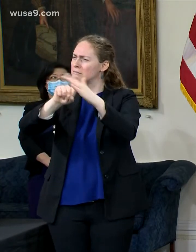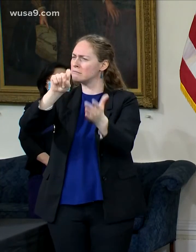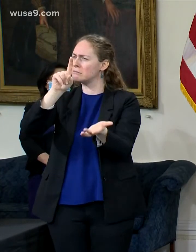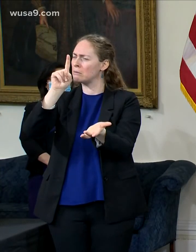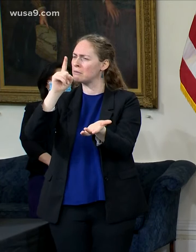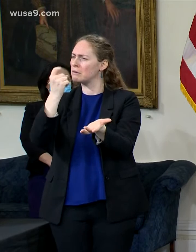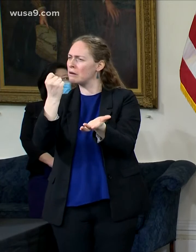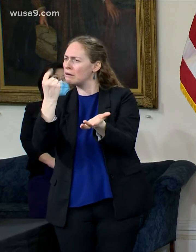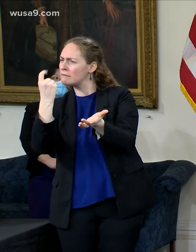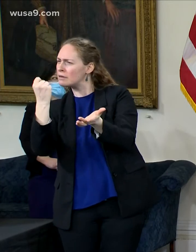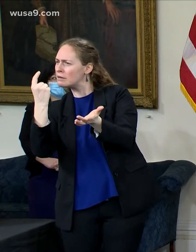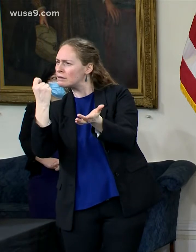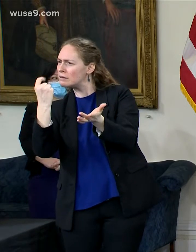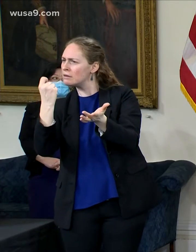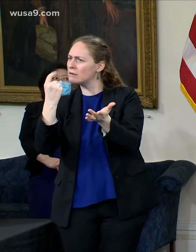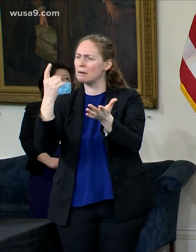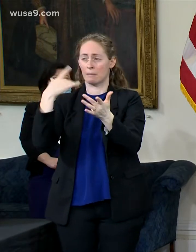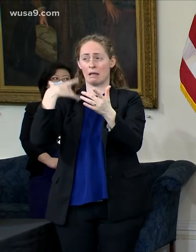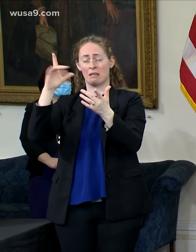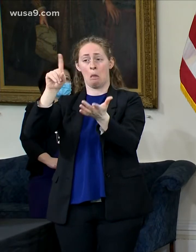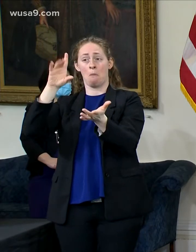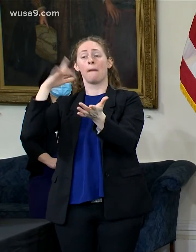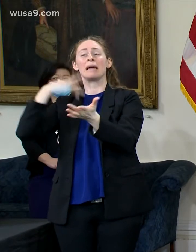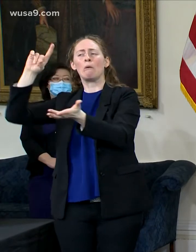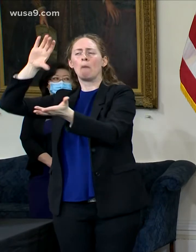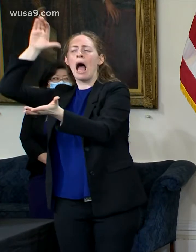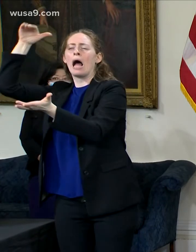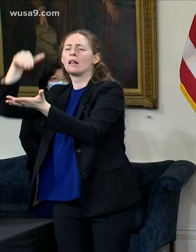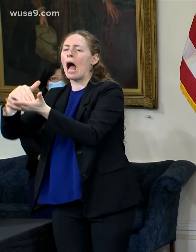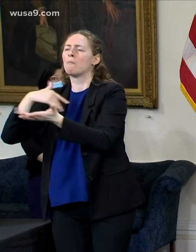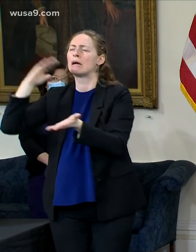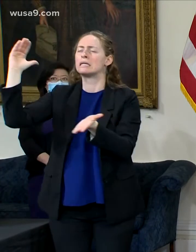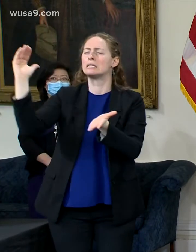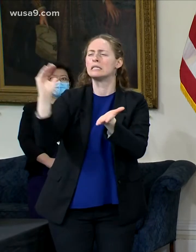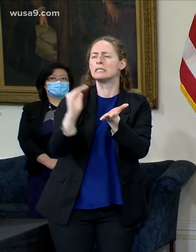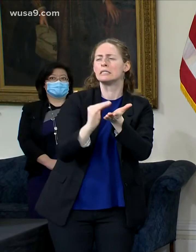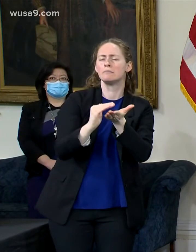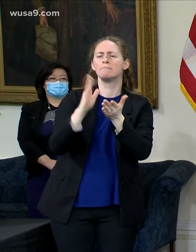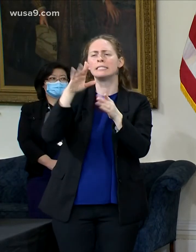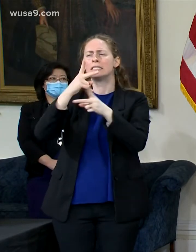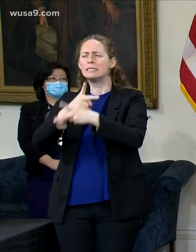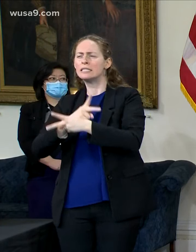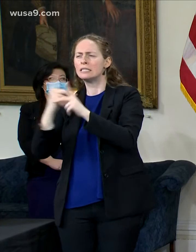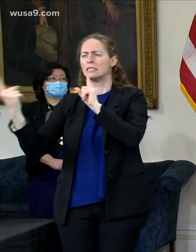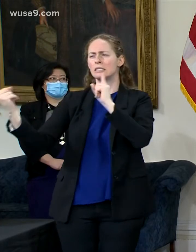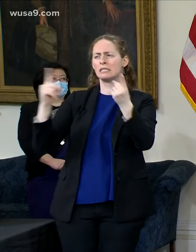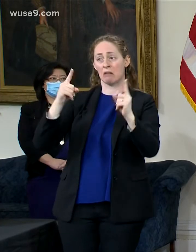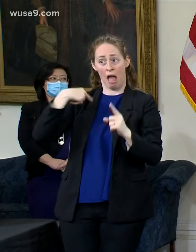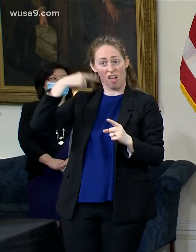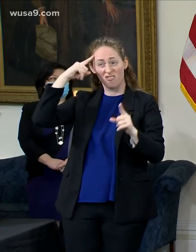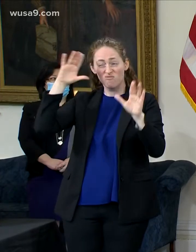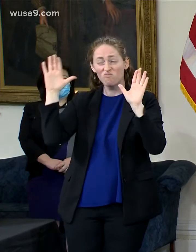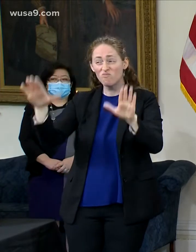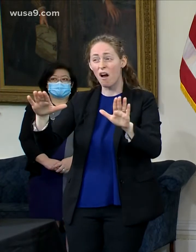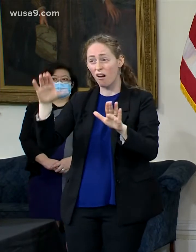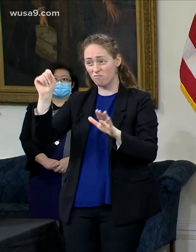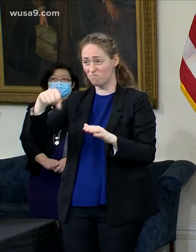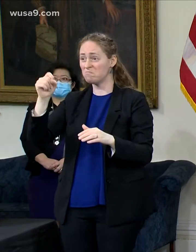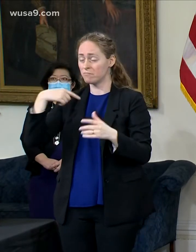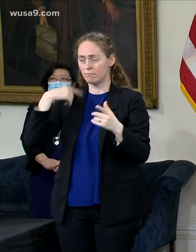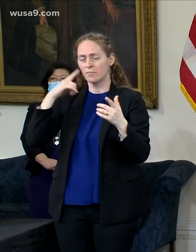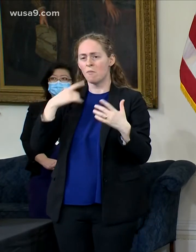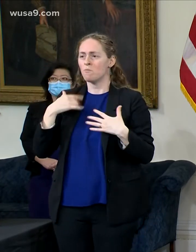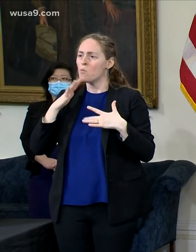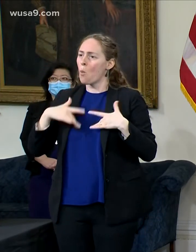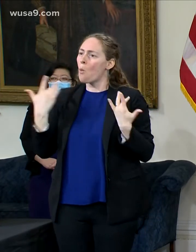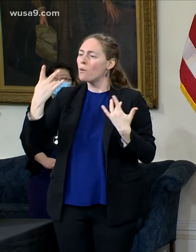far more than 100,000 at the Preakness, so it's going to be distanced and careful, but I think it's going to be wonderful to have some people safely back in